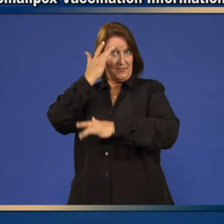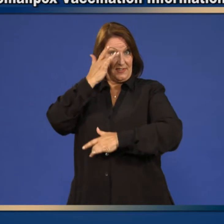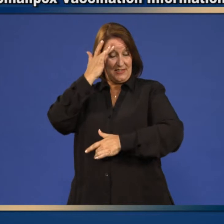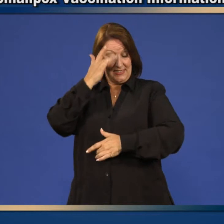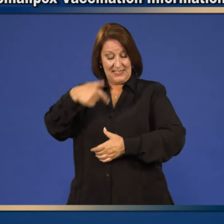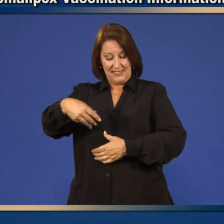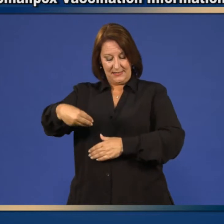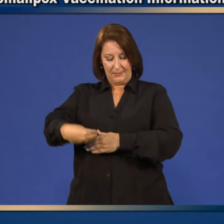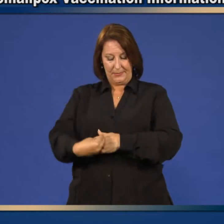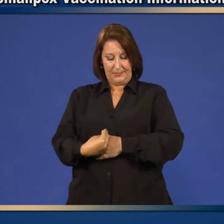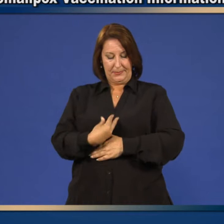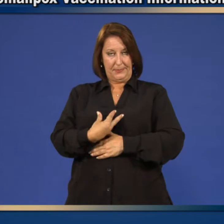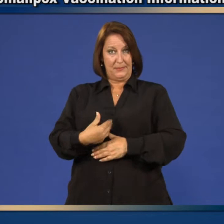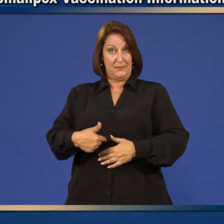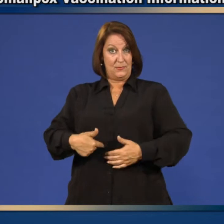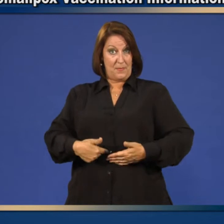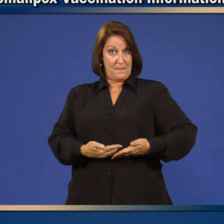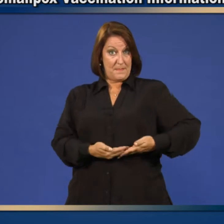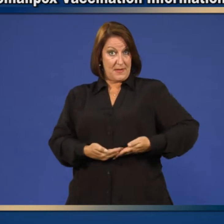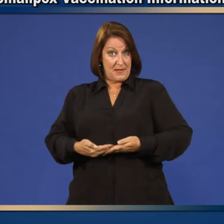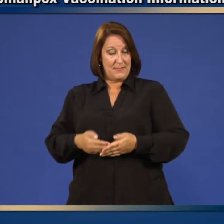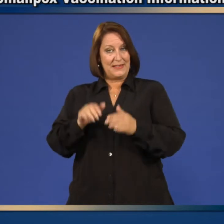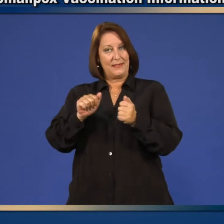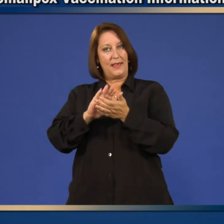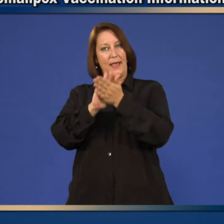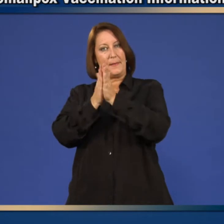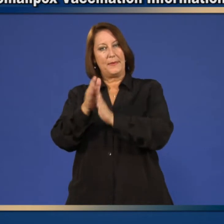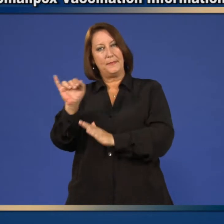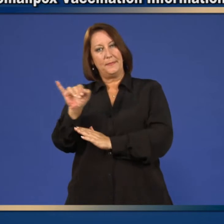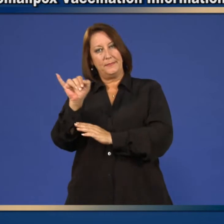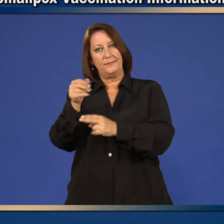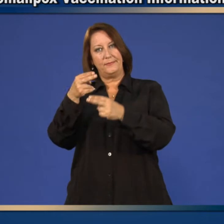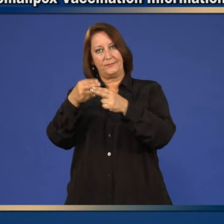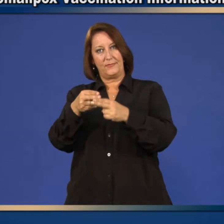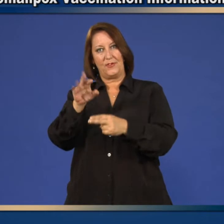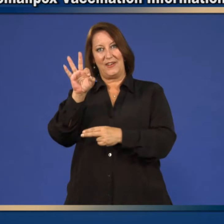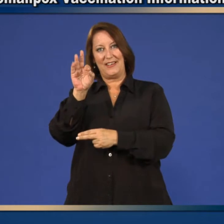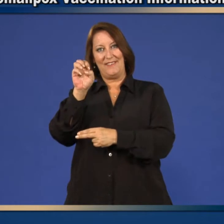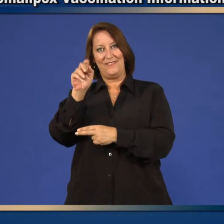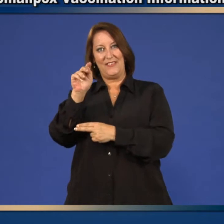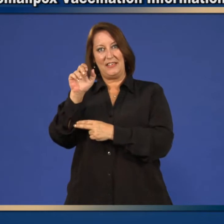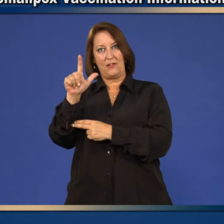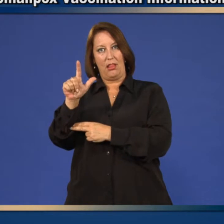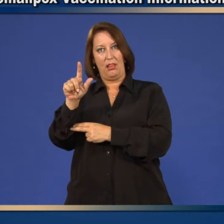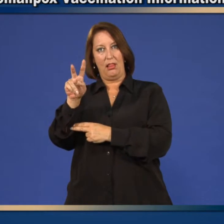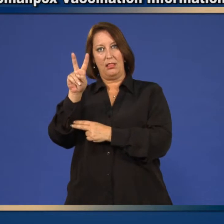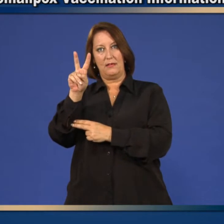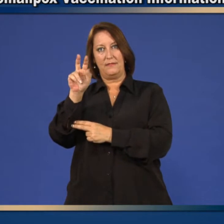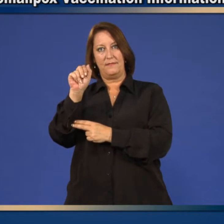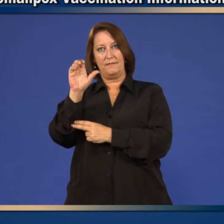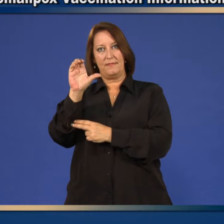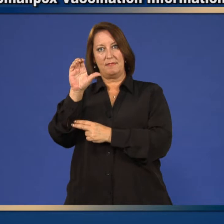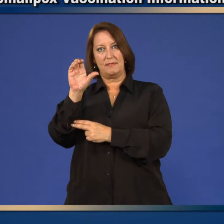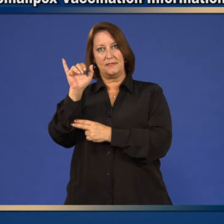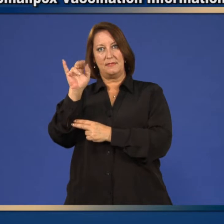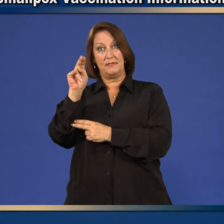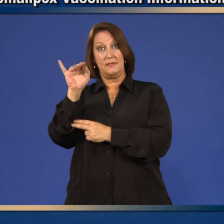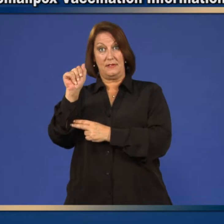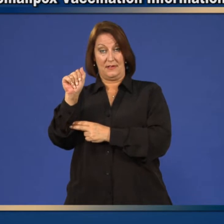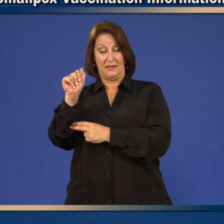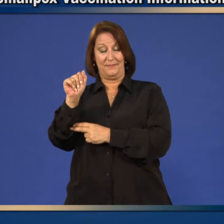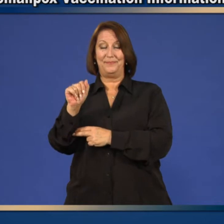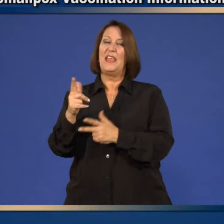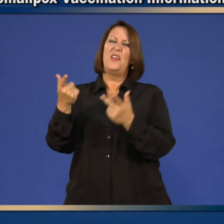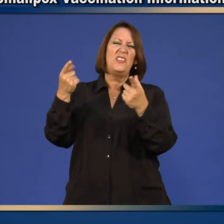vaccinia. Less than 50 cases of fetal vaccinia have ever occurred.